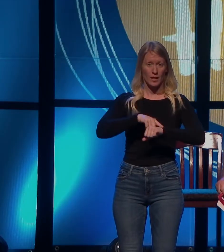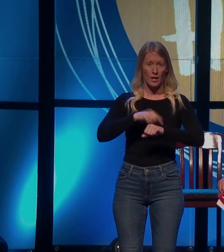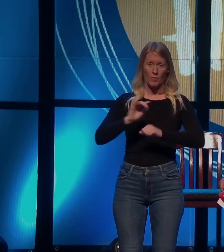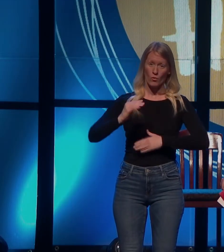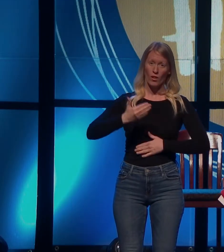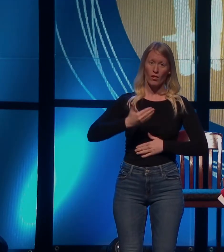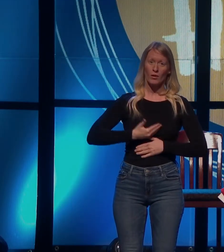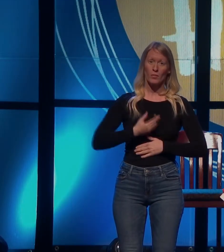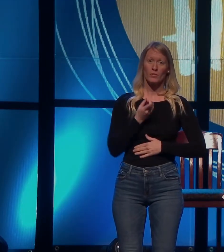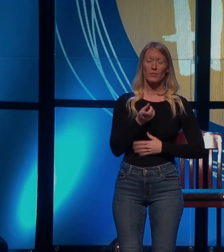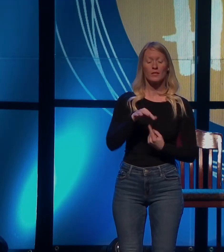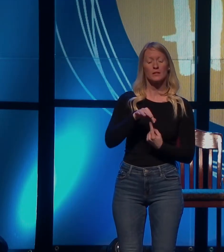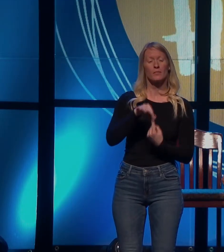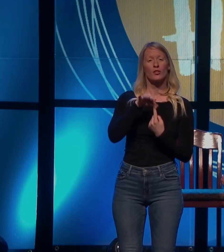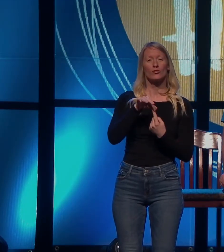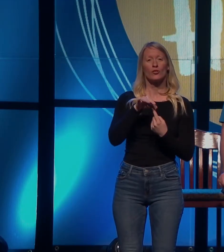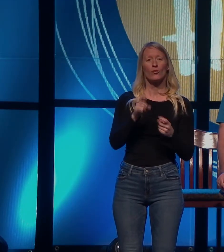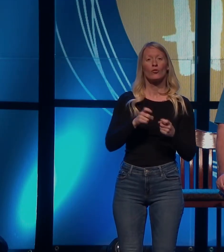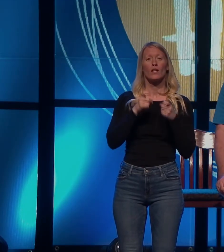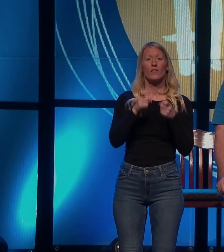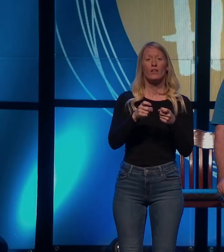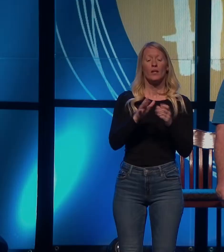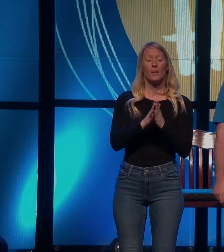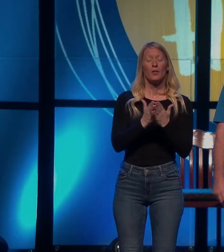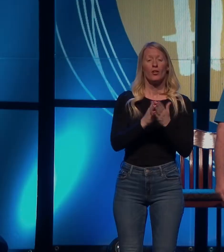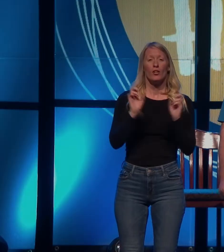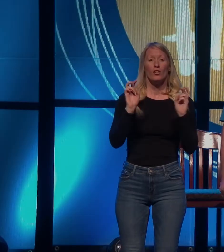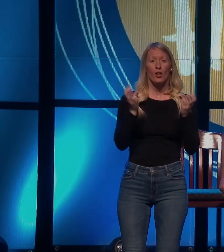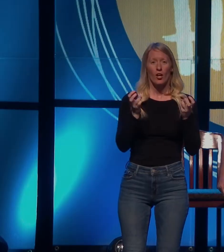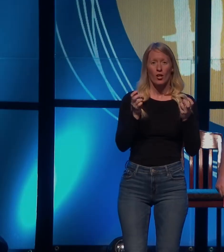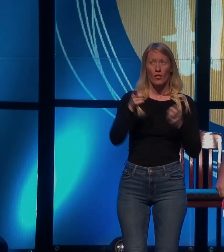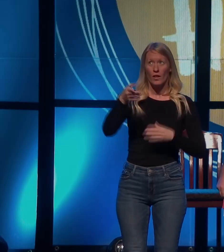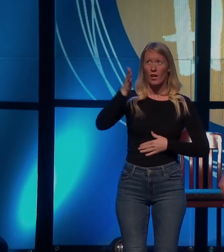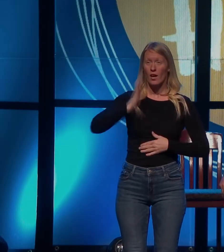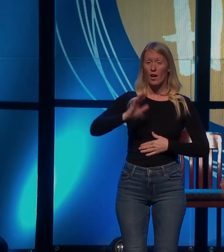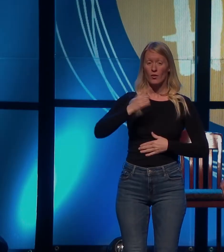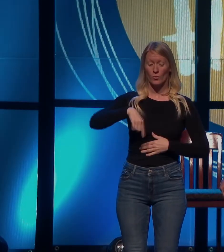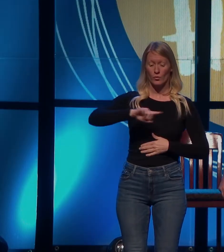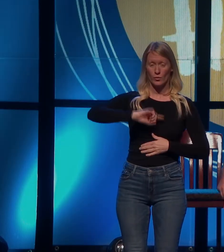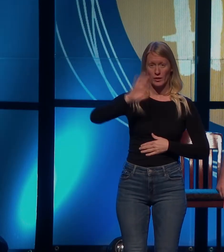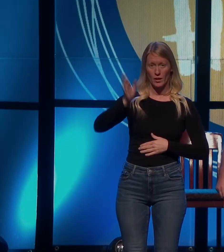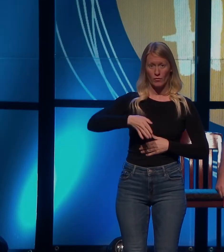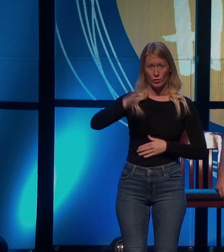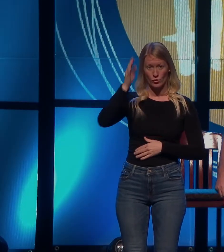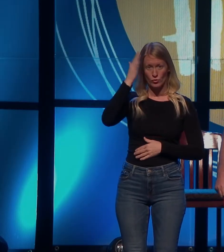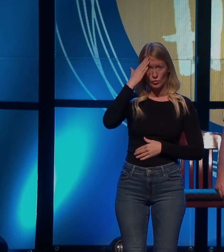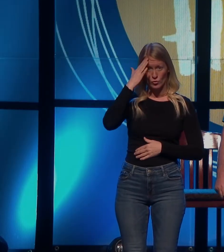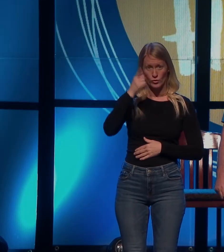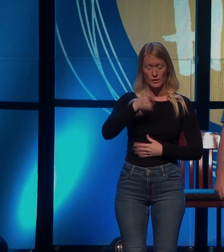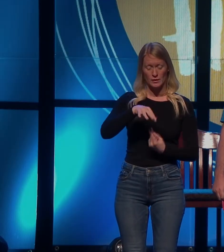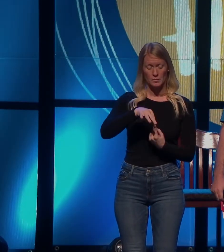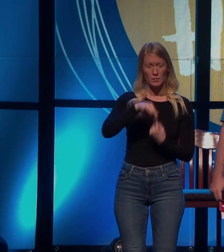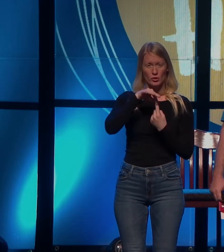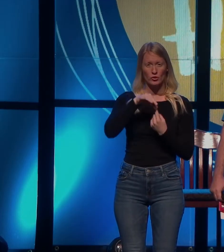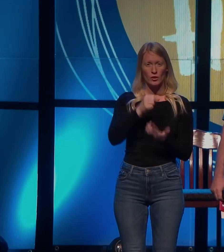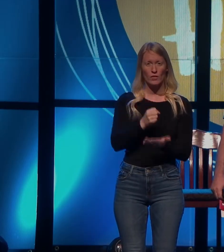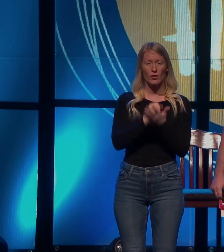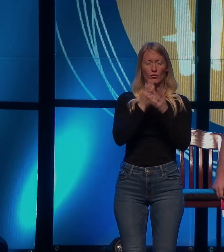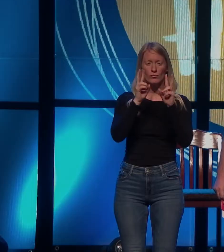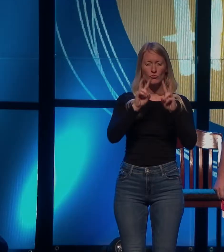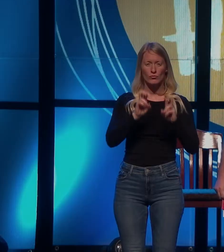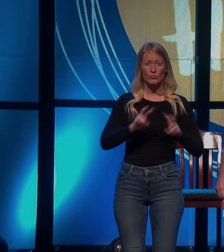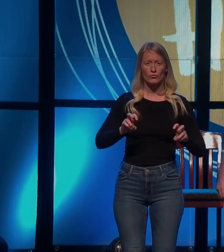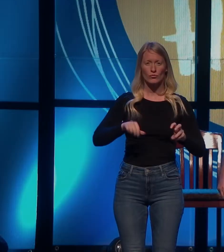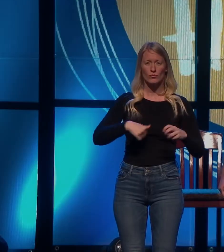gift just for you. It's the book called The God We Never Knew, and it's especially helpful if you are deconstructing ways